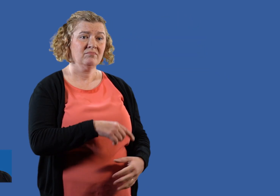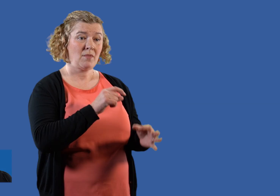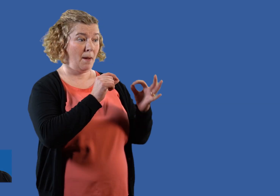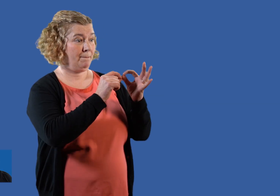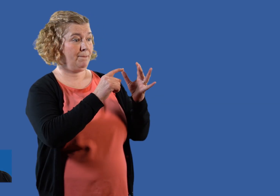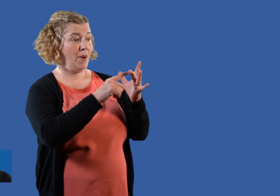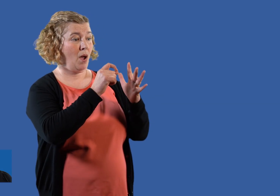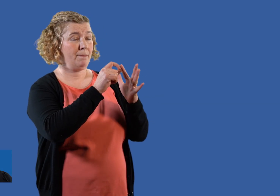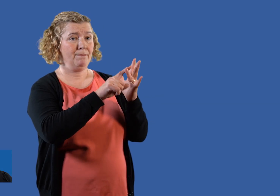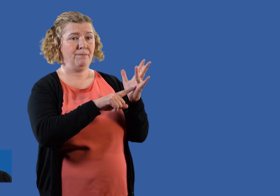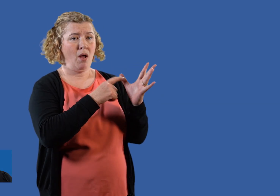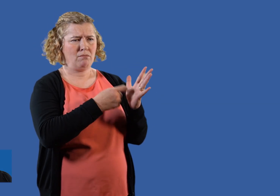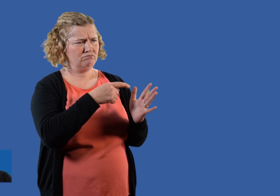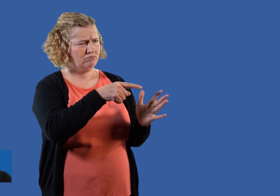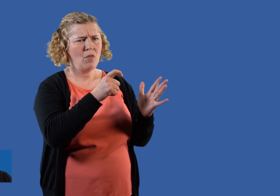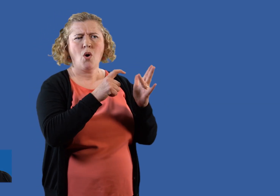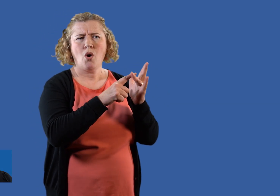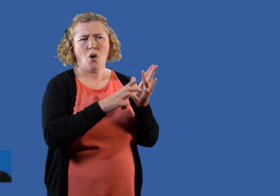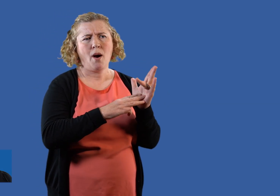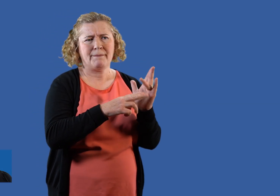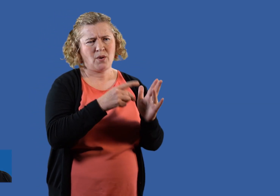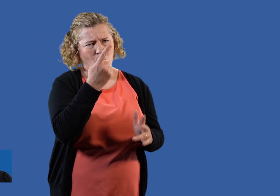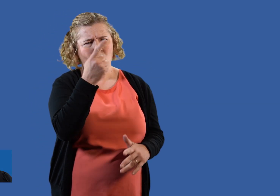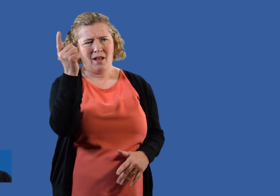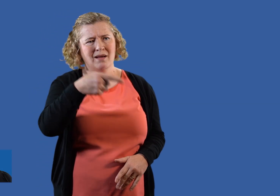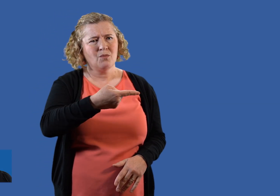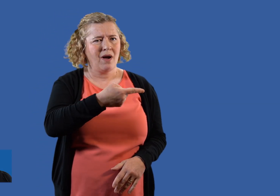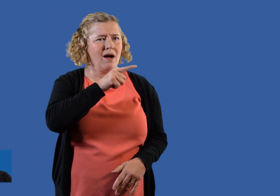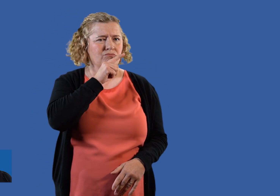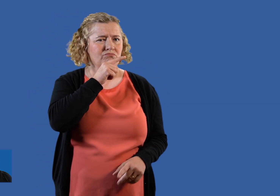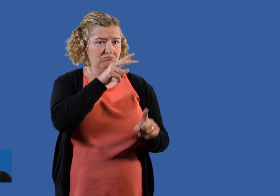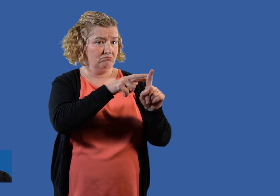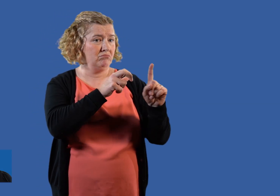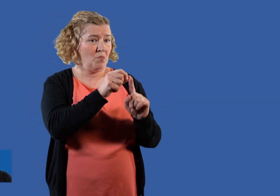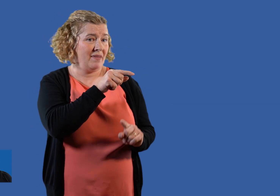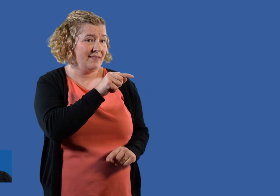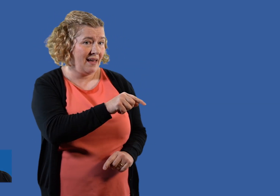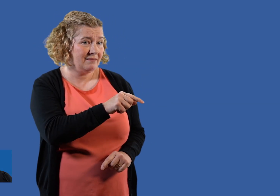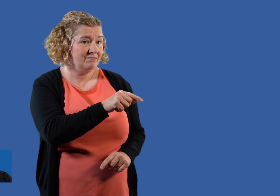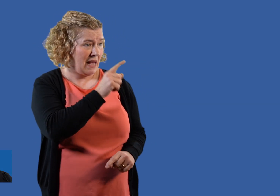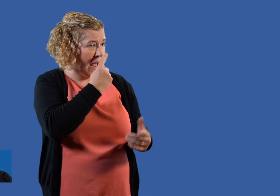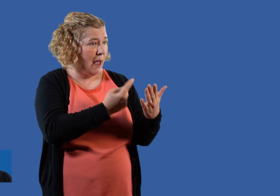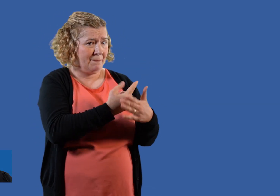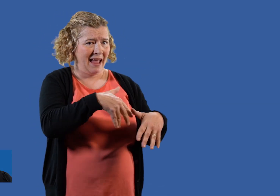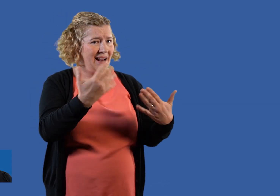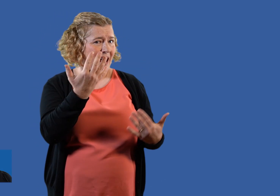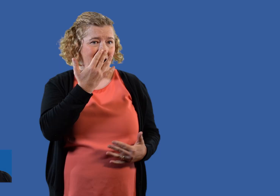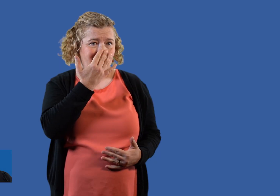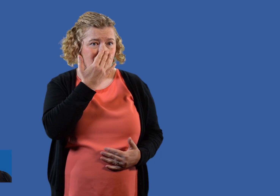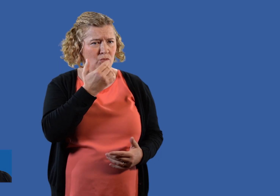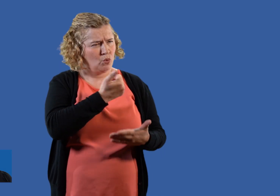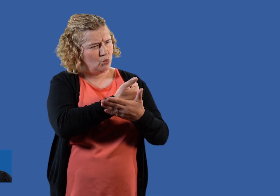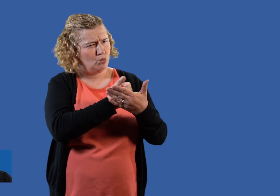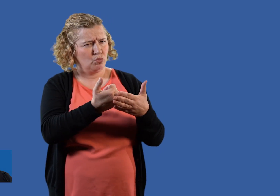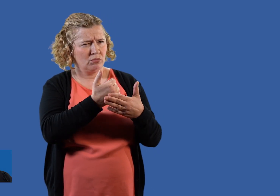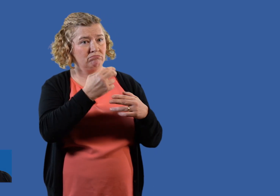It's fairly common. 1 in every 100 people will be diagnosed at some point in their life. It can occur at any age, although it